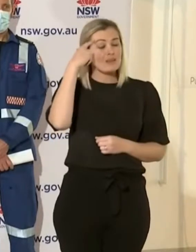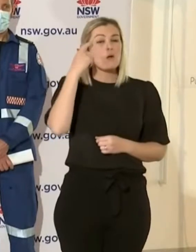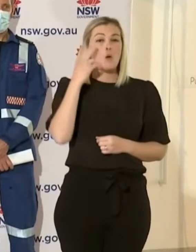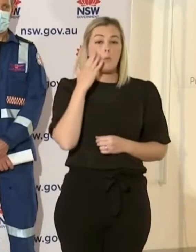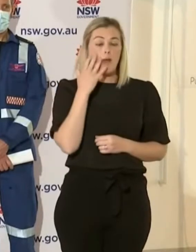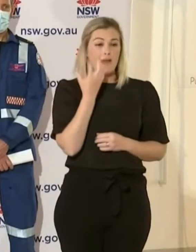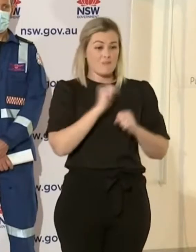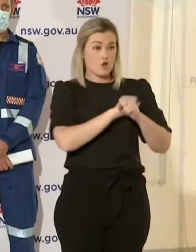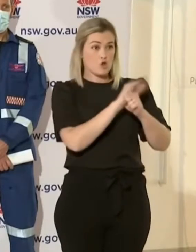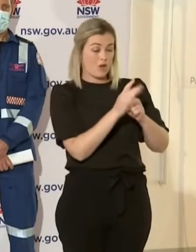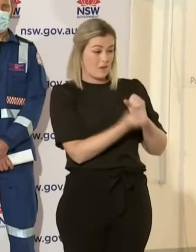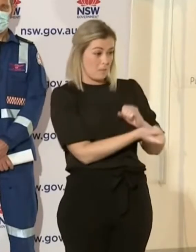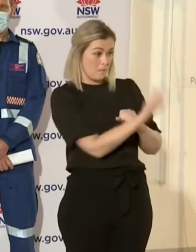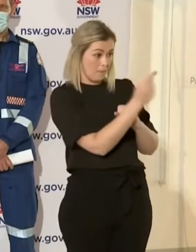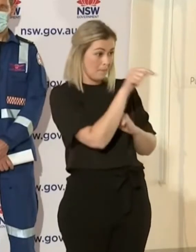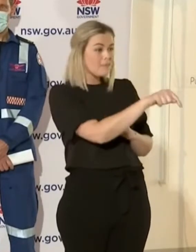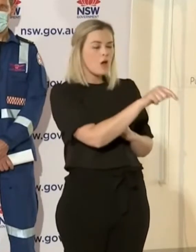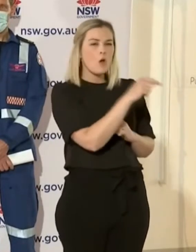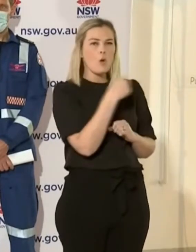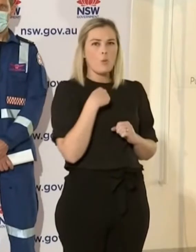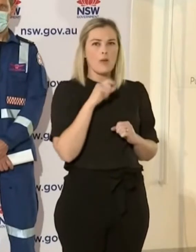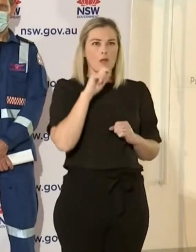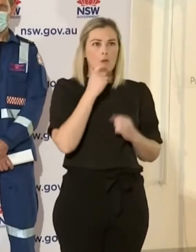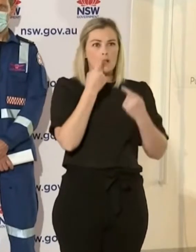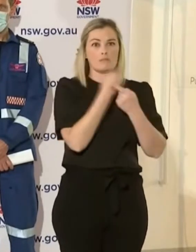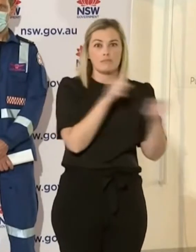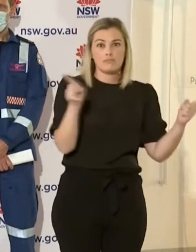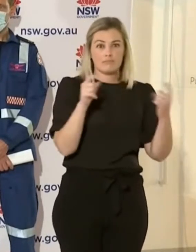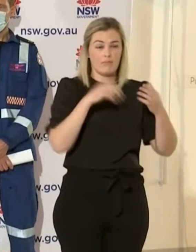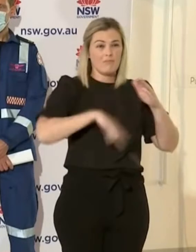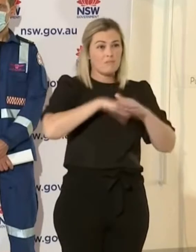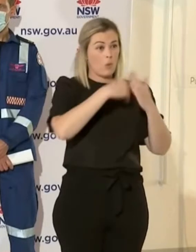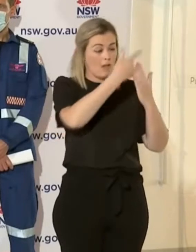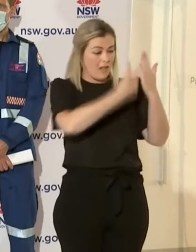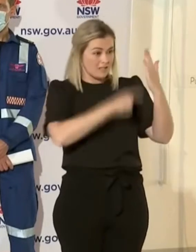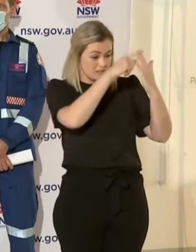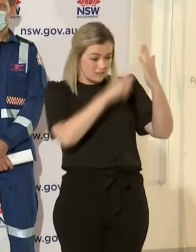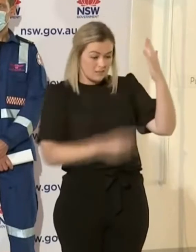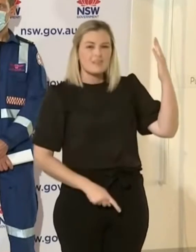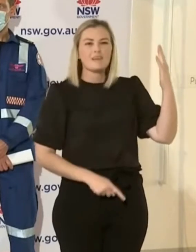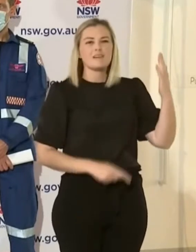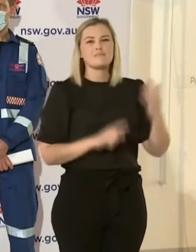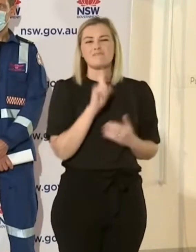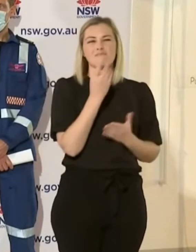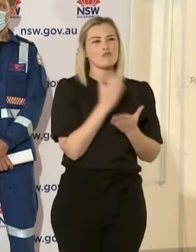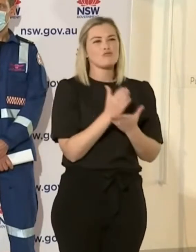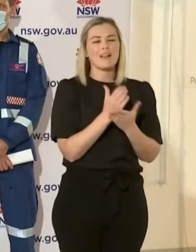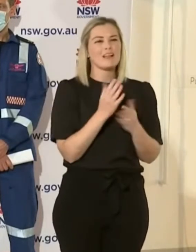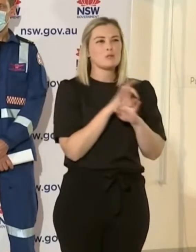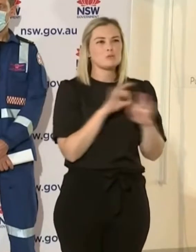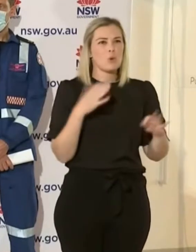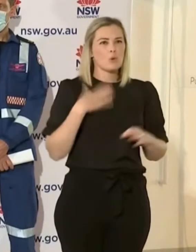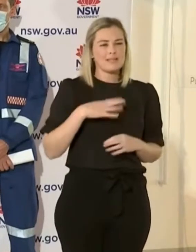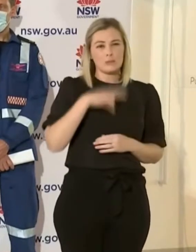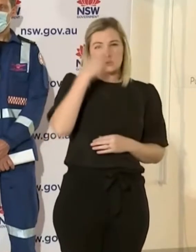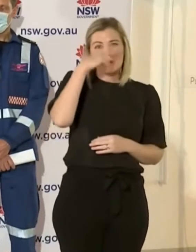location. But if there's not a reason to make that call, to name a business, I mean, they don't do it.